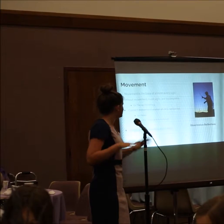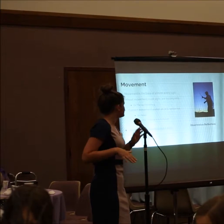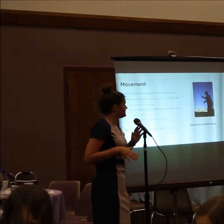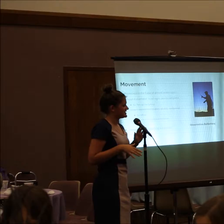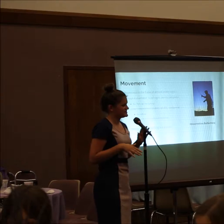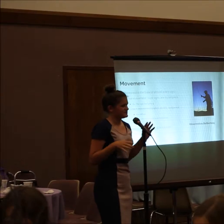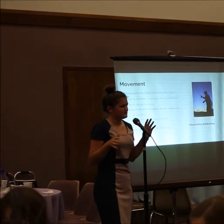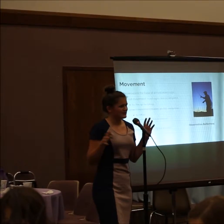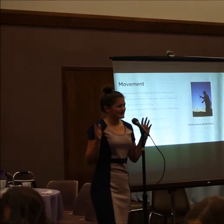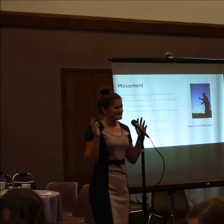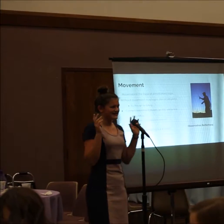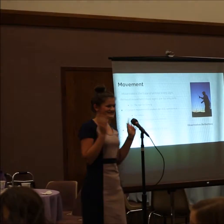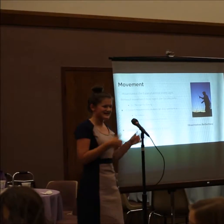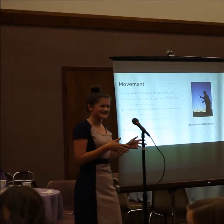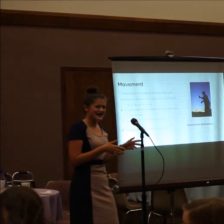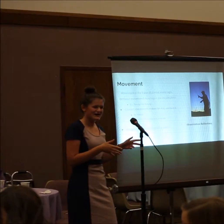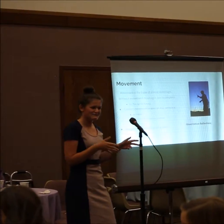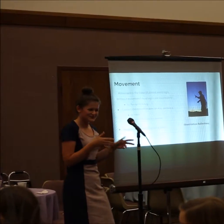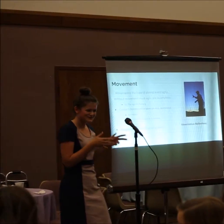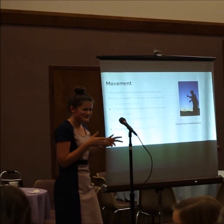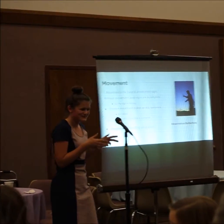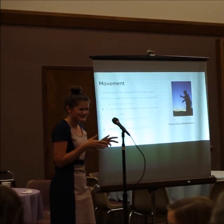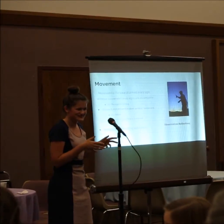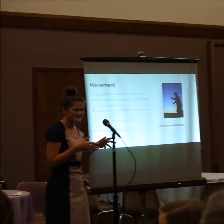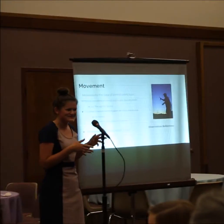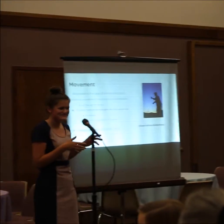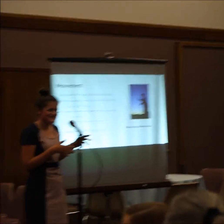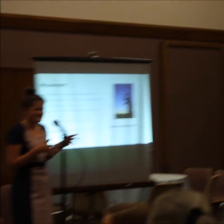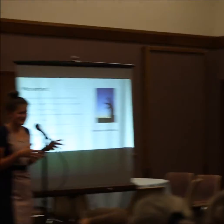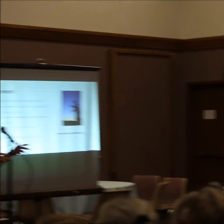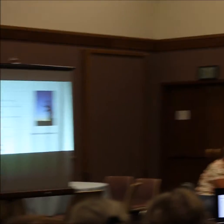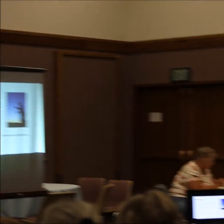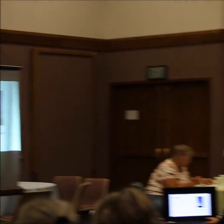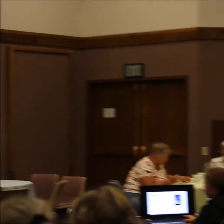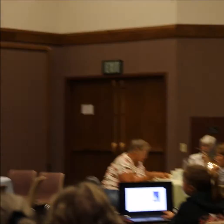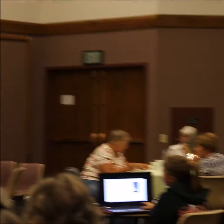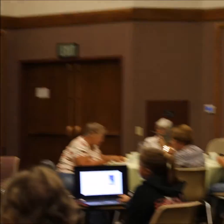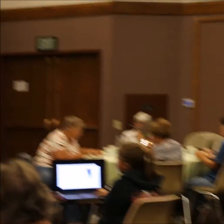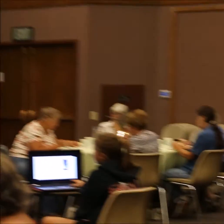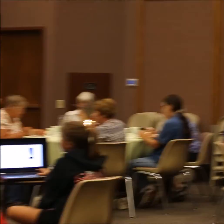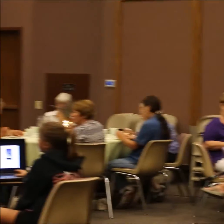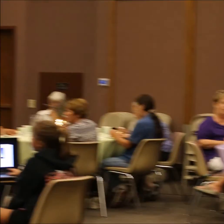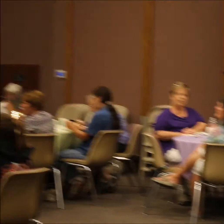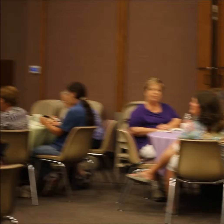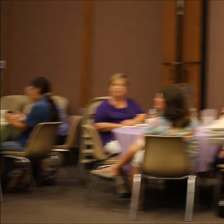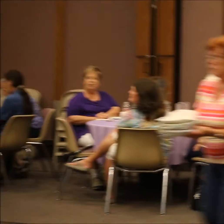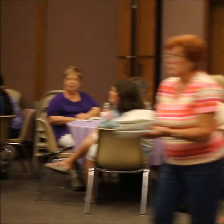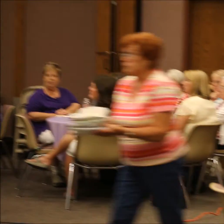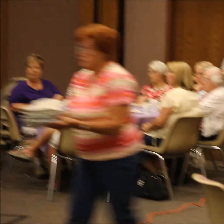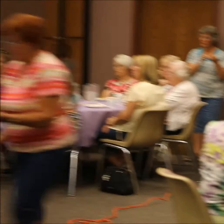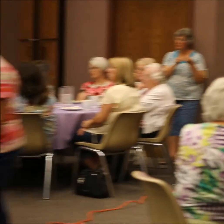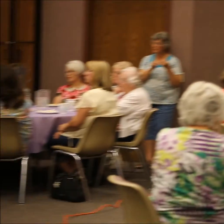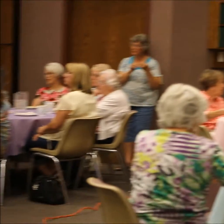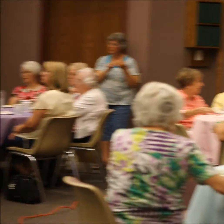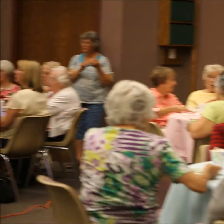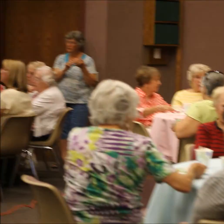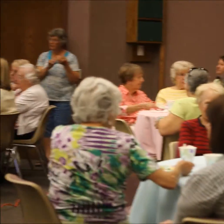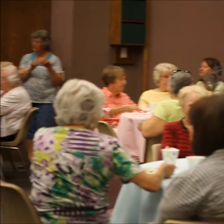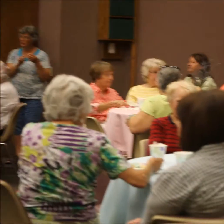Observation reflection. So when I signed the second time, you noticed that there was a difference, but you might not have known so clearly.